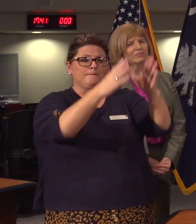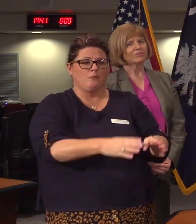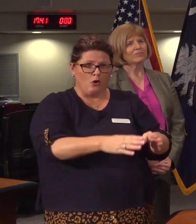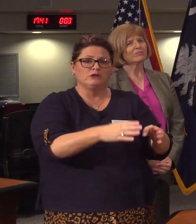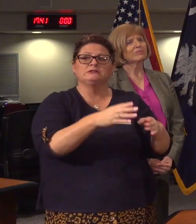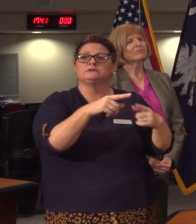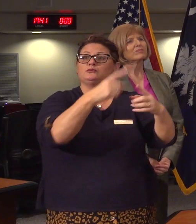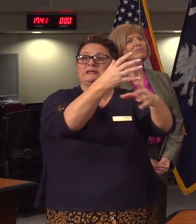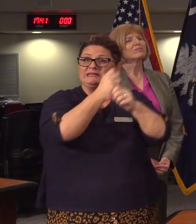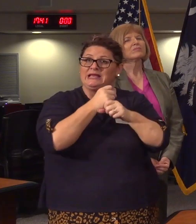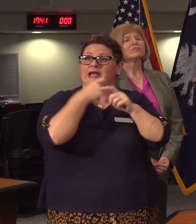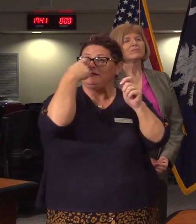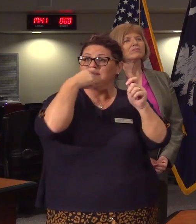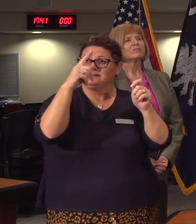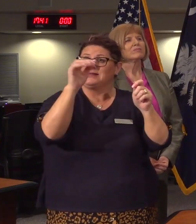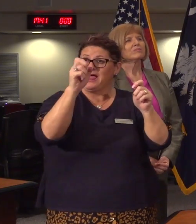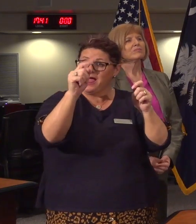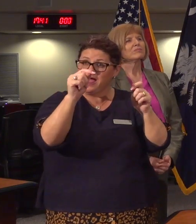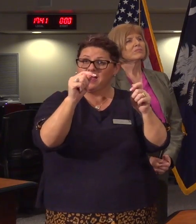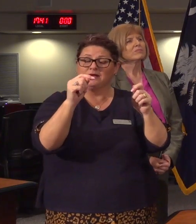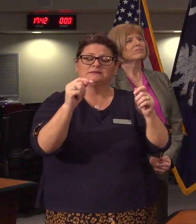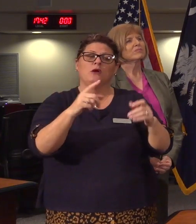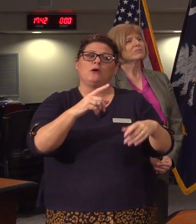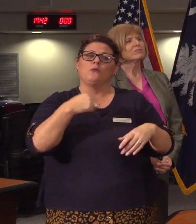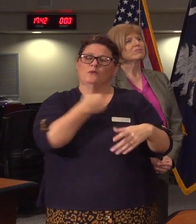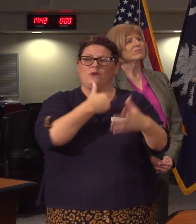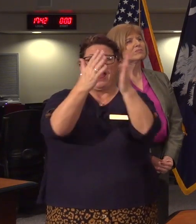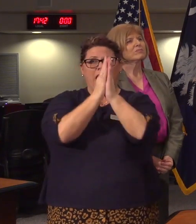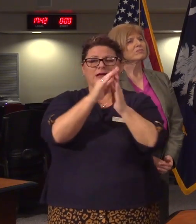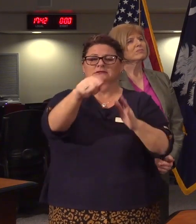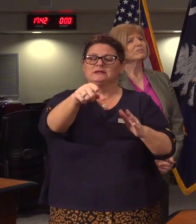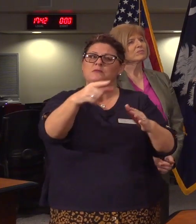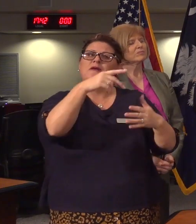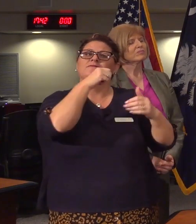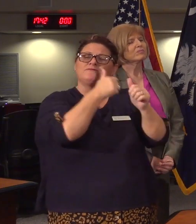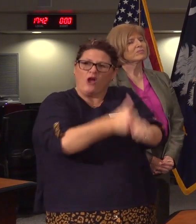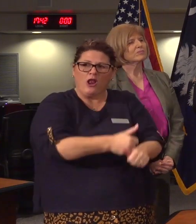the criteria for testing that are based on the symptoms of illness. So the